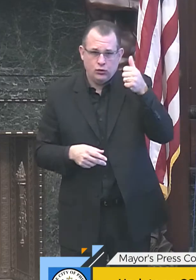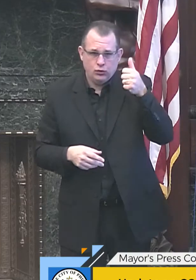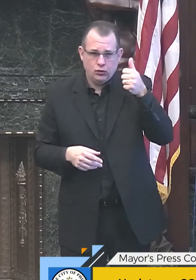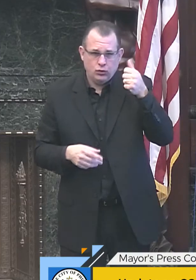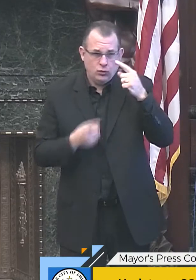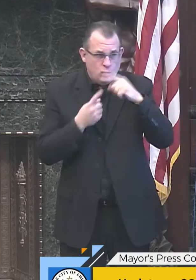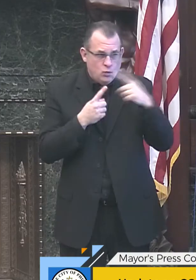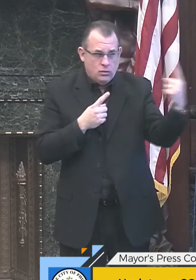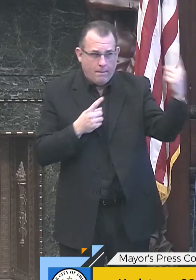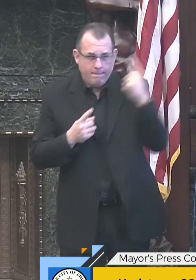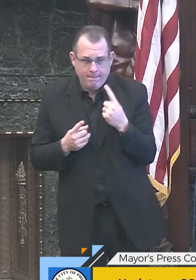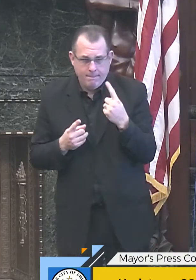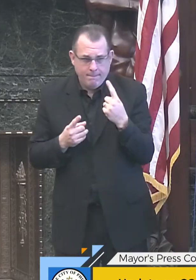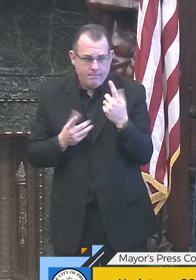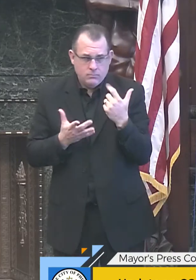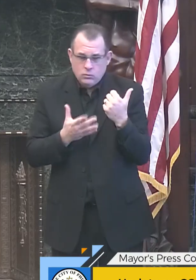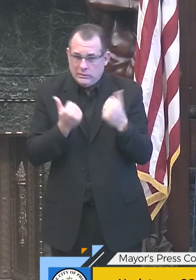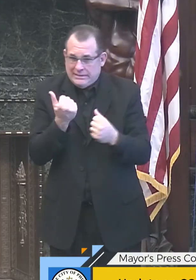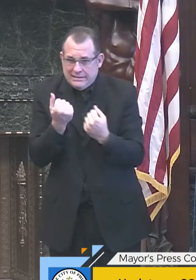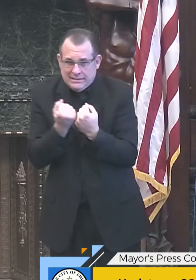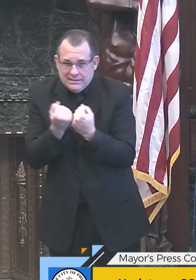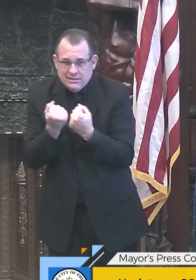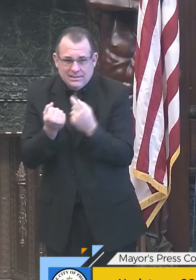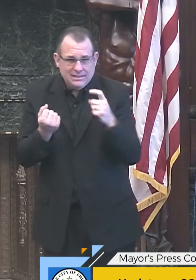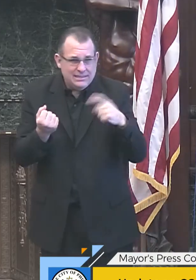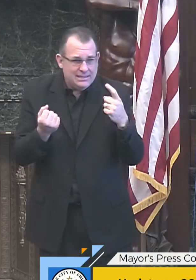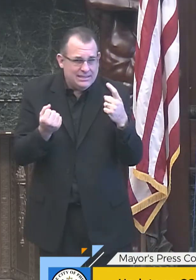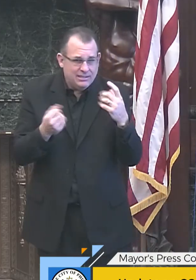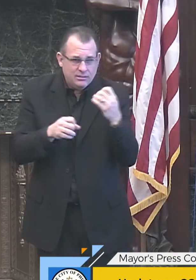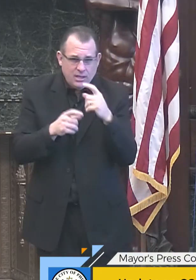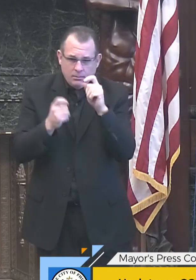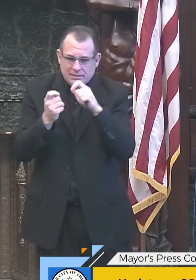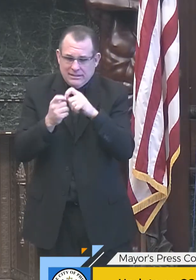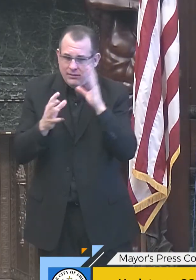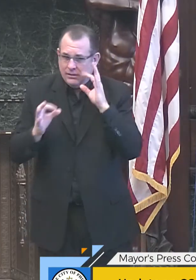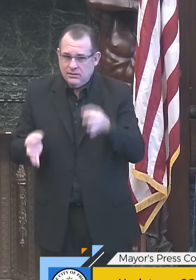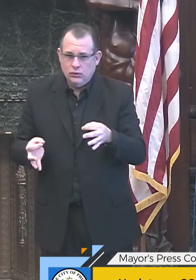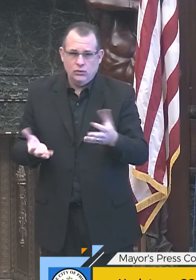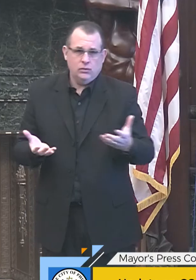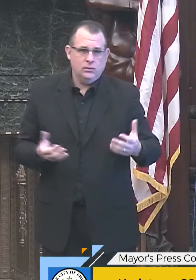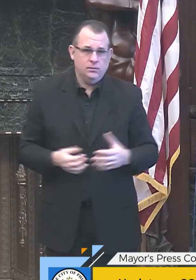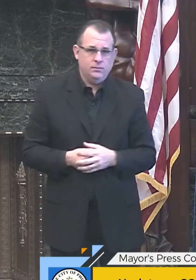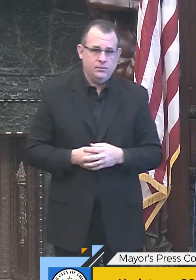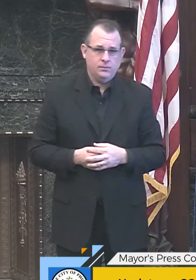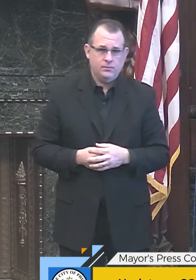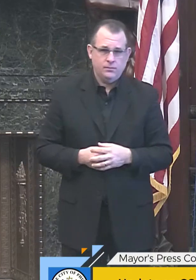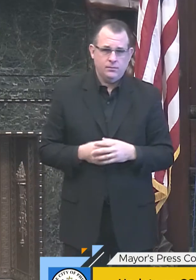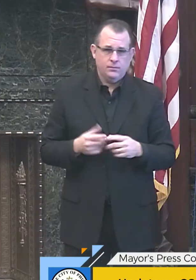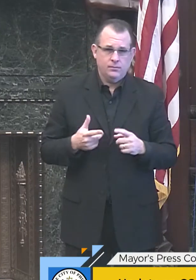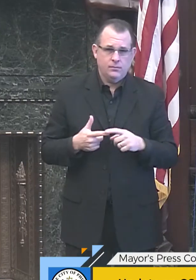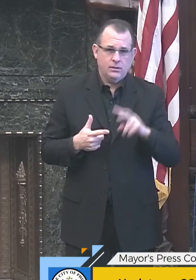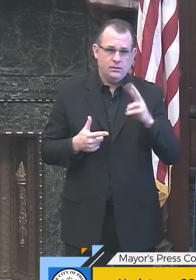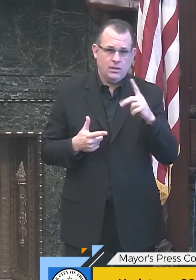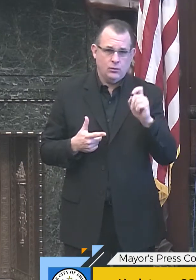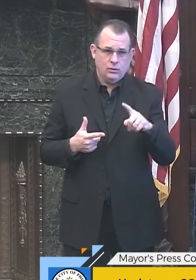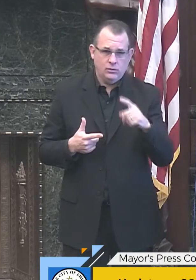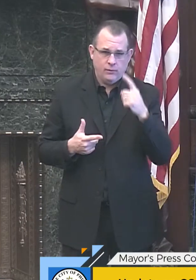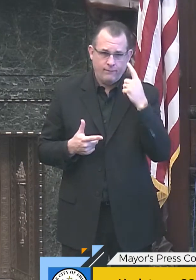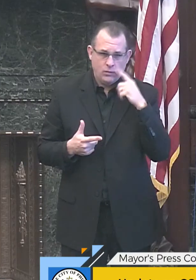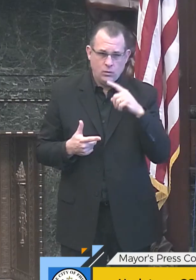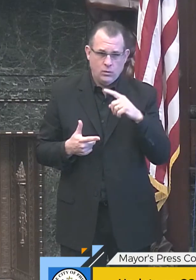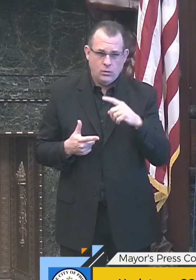attend, to assist, and make sure that they were taking appropriate judgments. Okay, my second question is for Chad